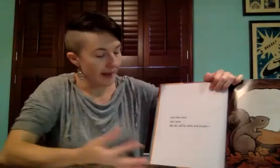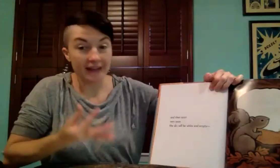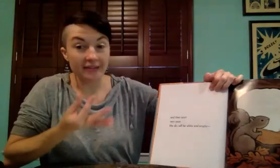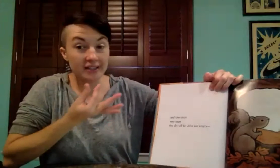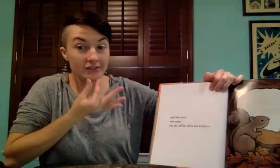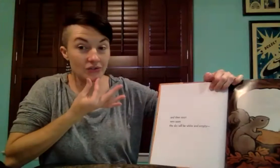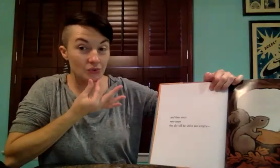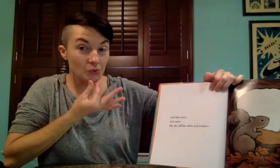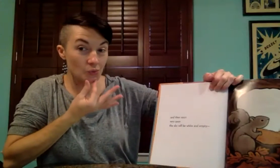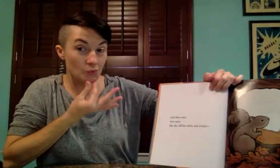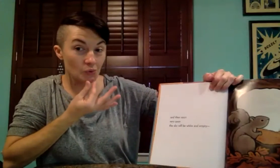And then soon,